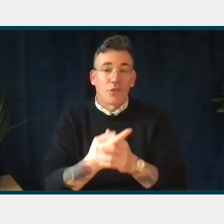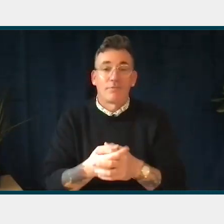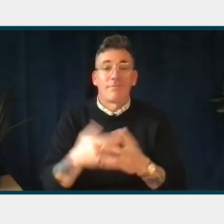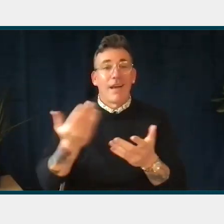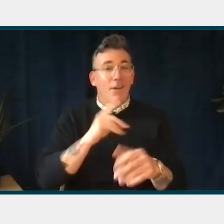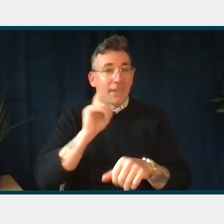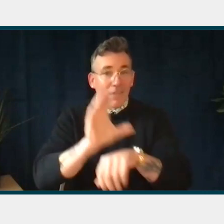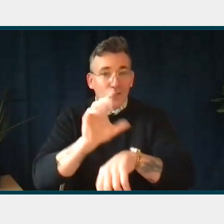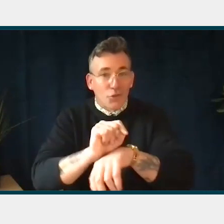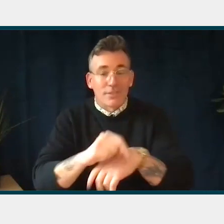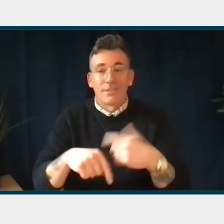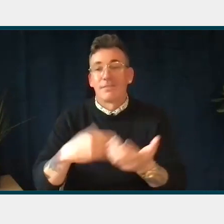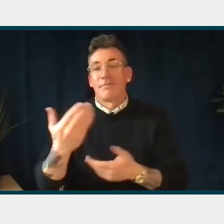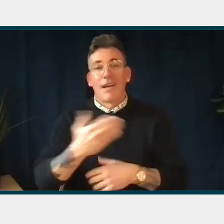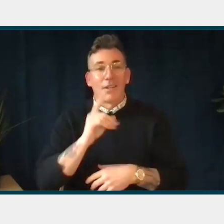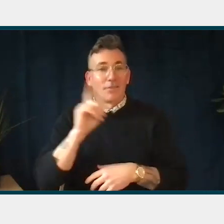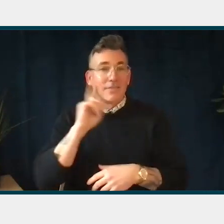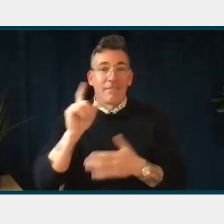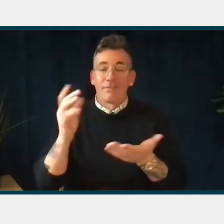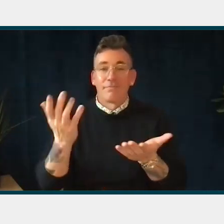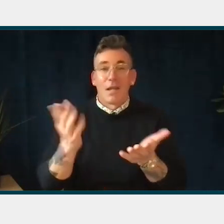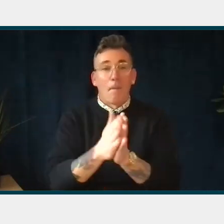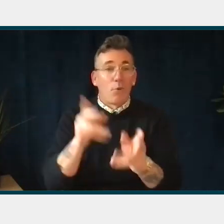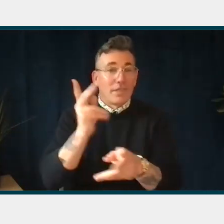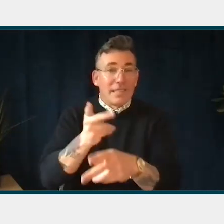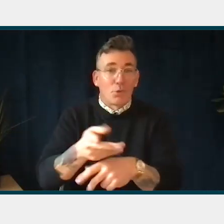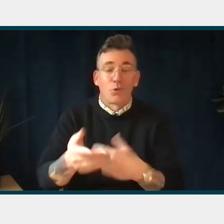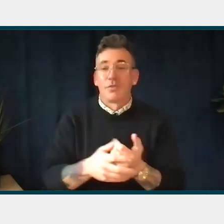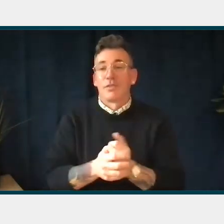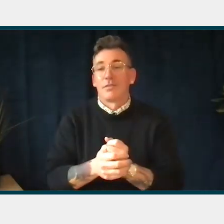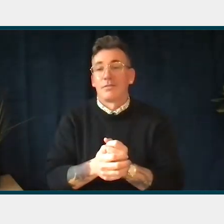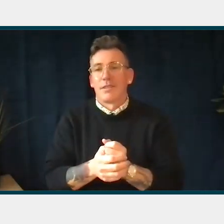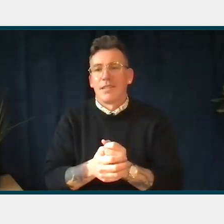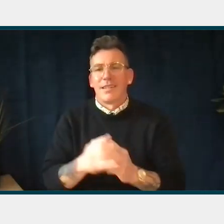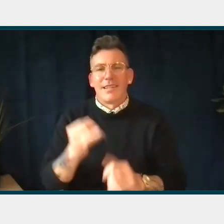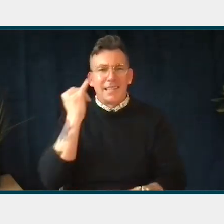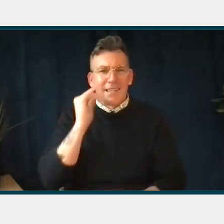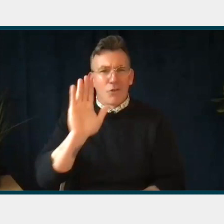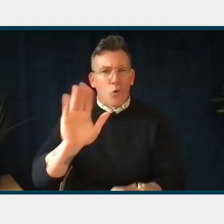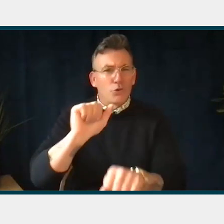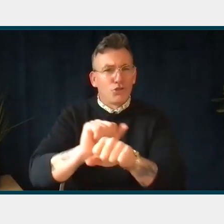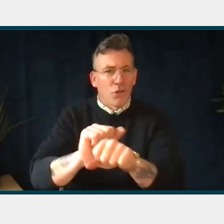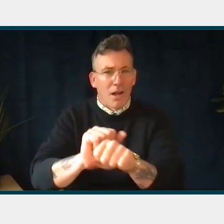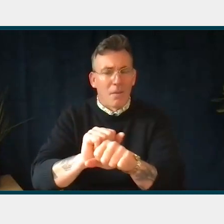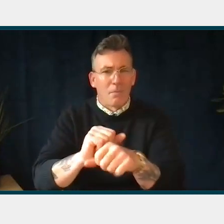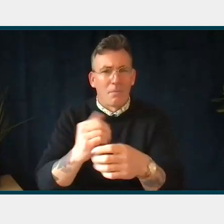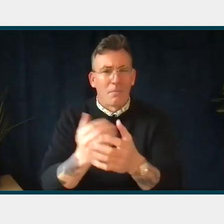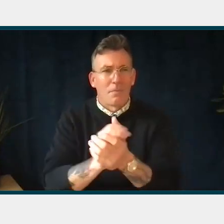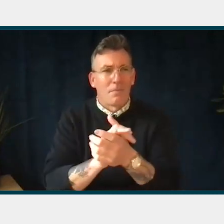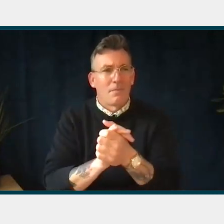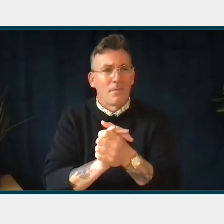So this is a great start. You know, we have this organization provides consulting, bookkeeping.